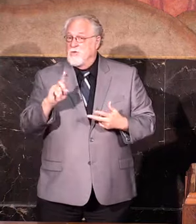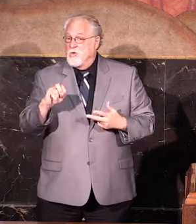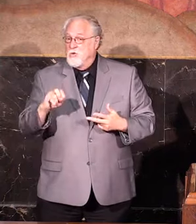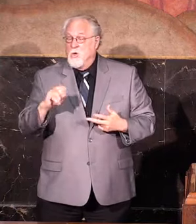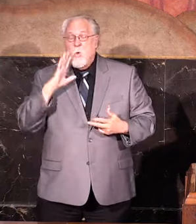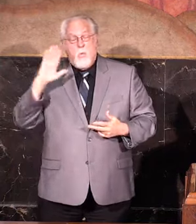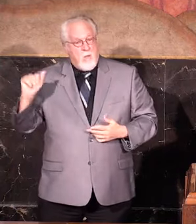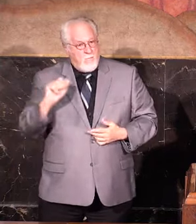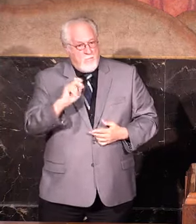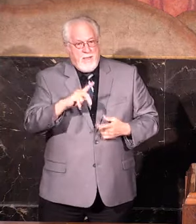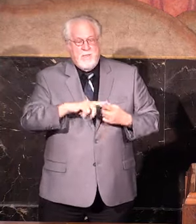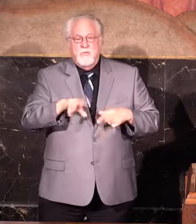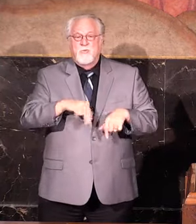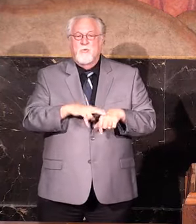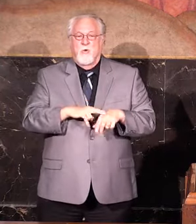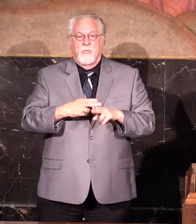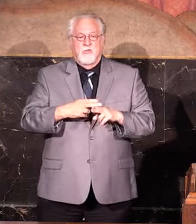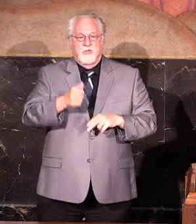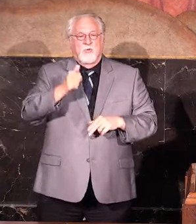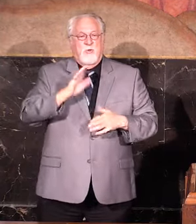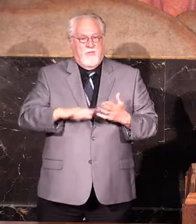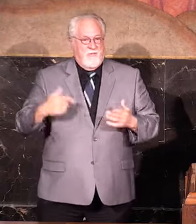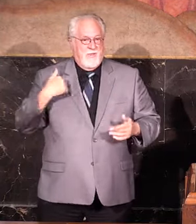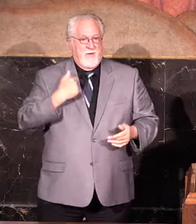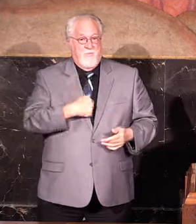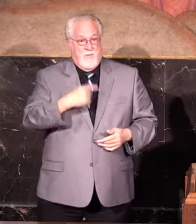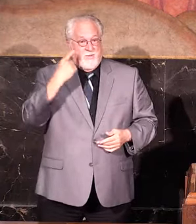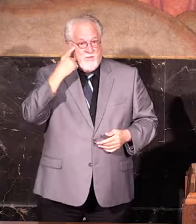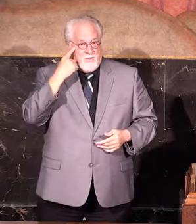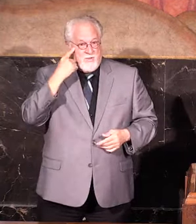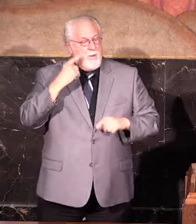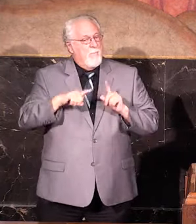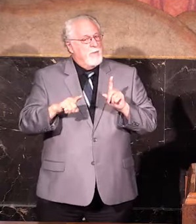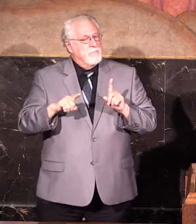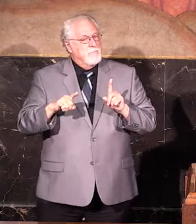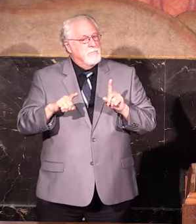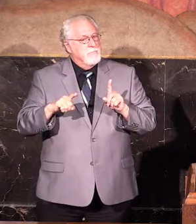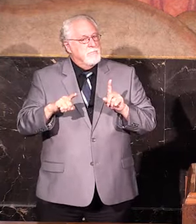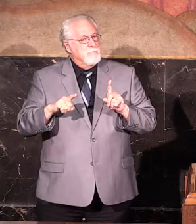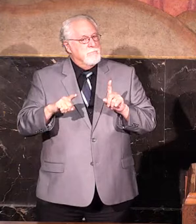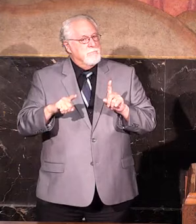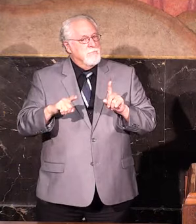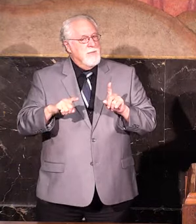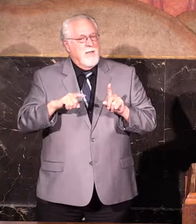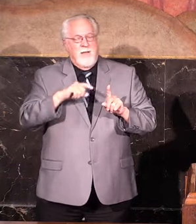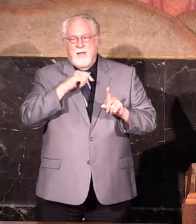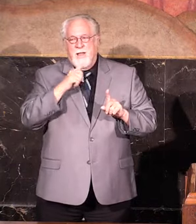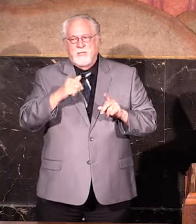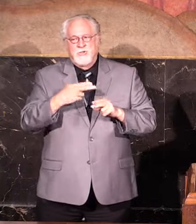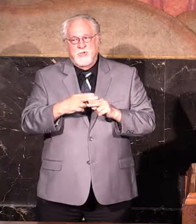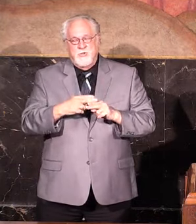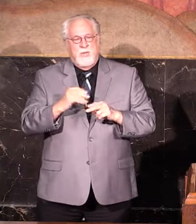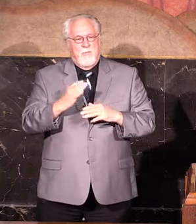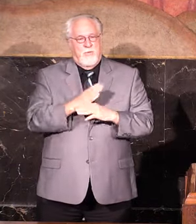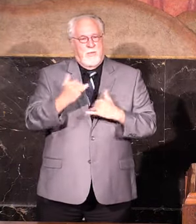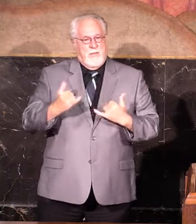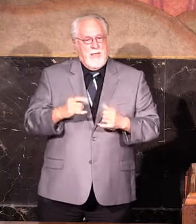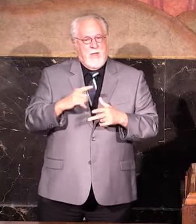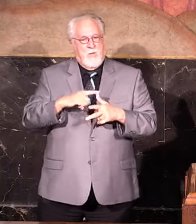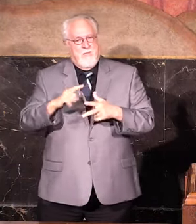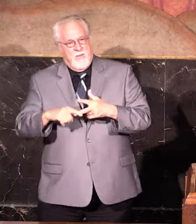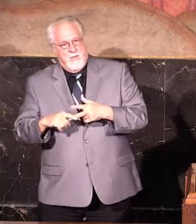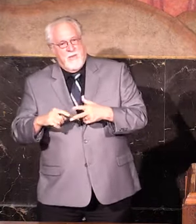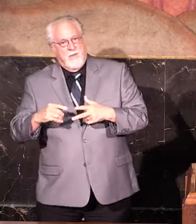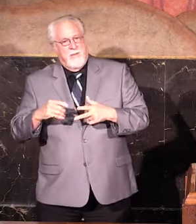to normal sooner than we otherwise will, although that's not coming especially soon. And between now and then, there is a